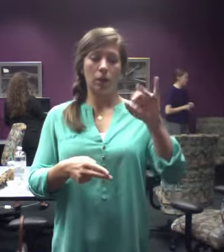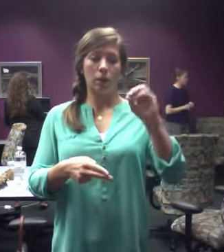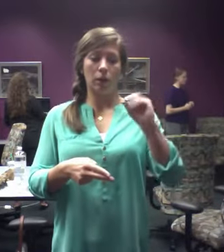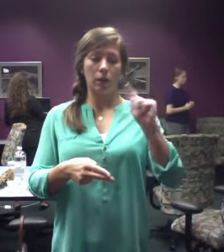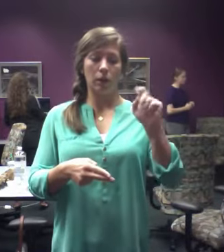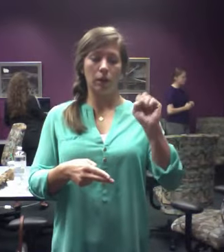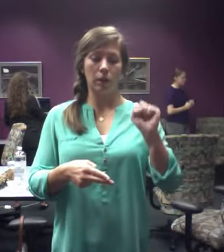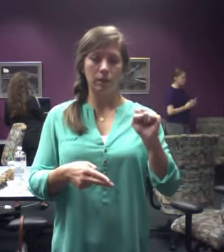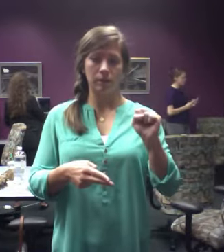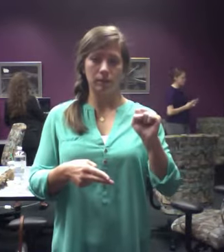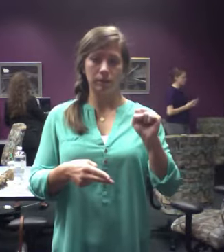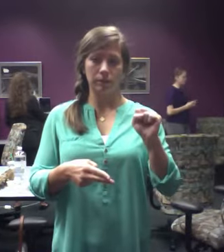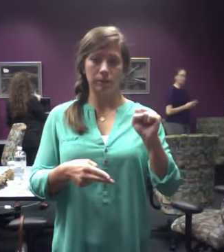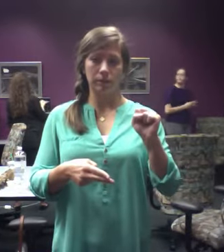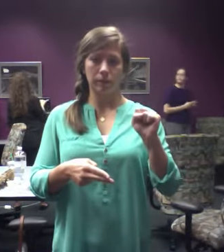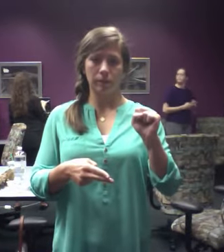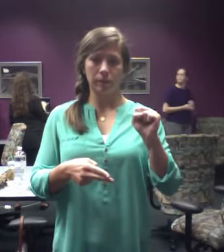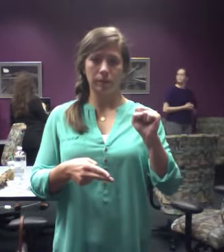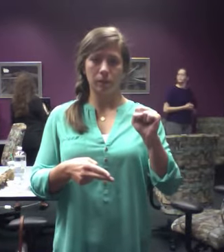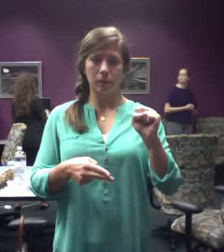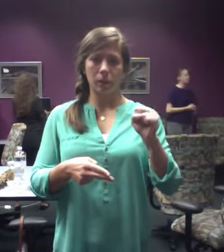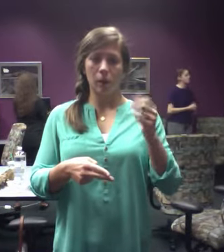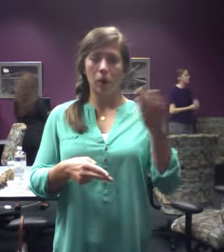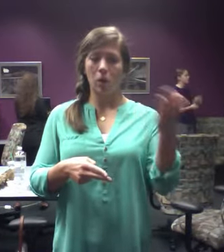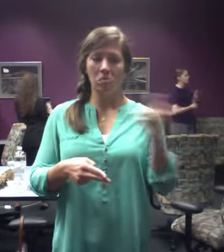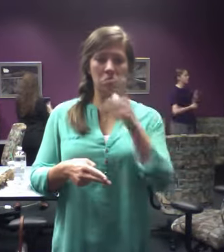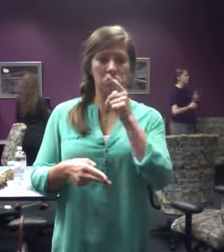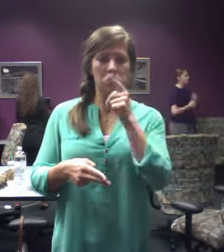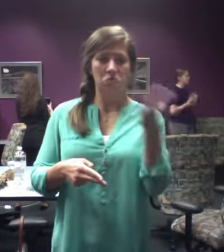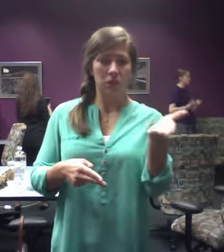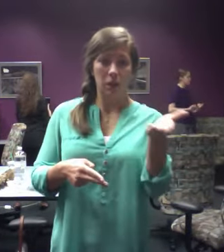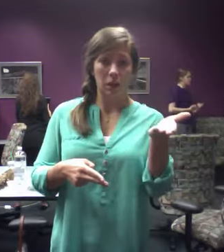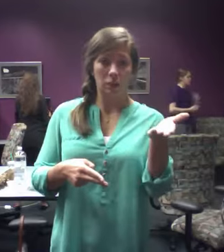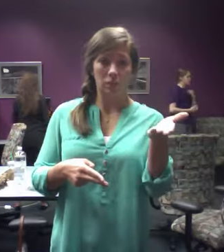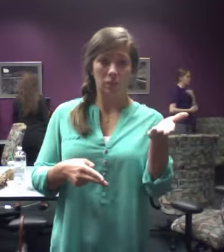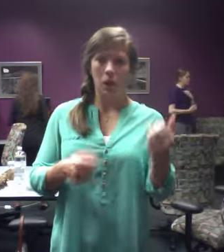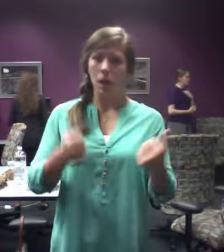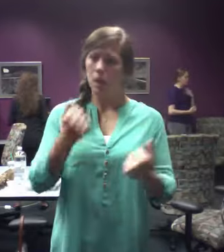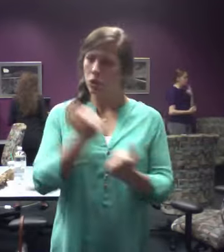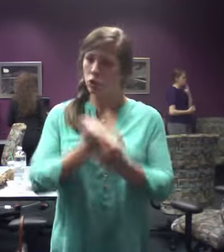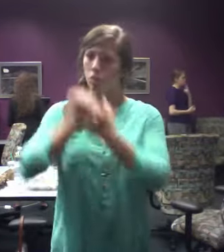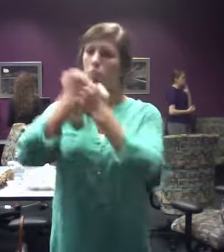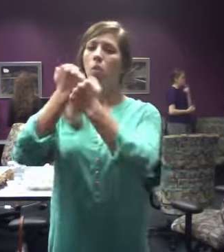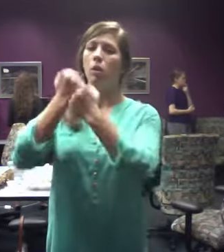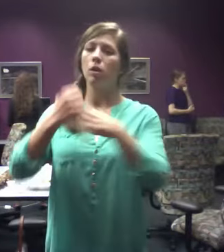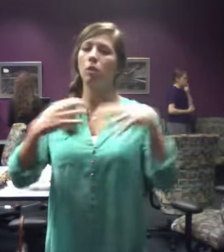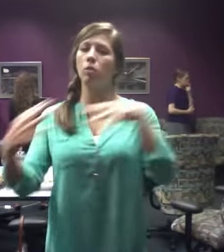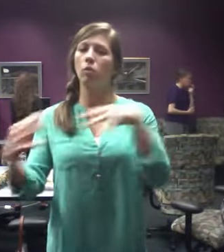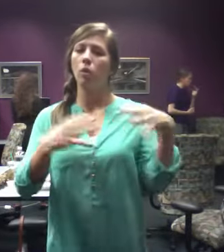And a patriot was someone who supported the war. They wanted to break away from Great Britain. So they